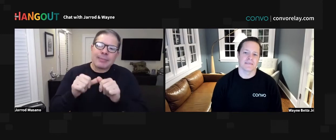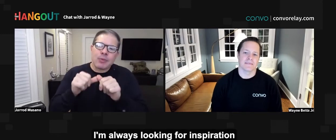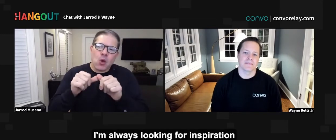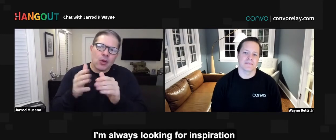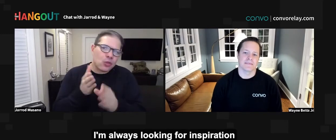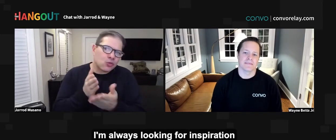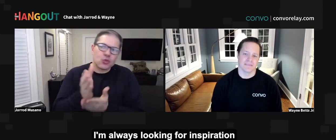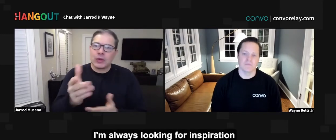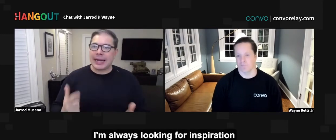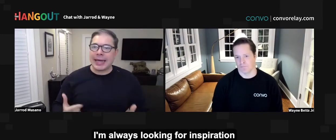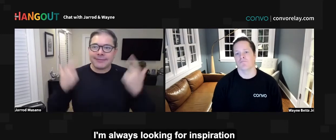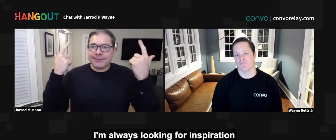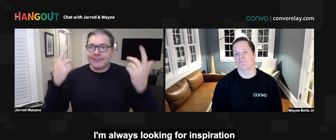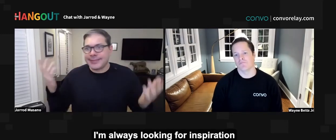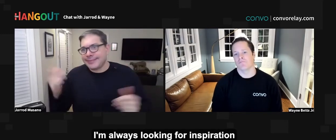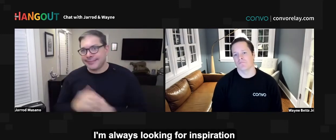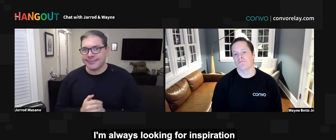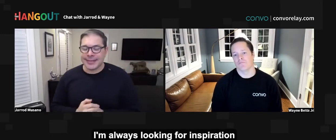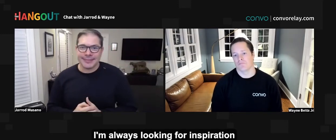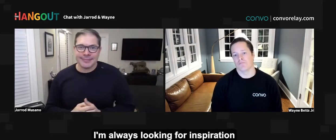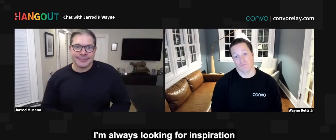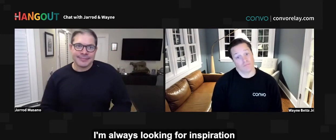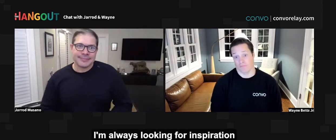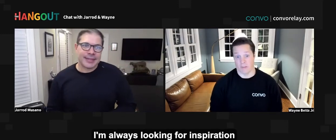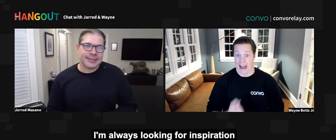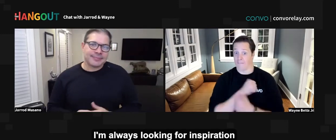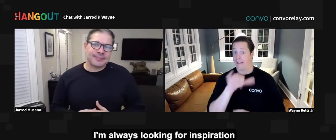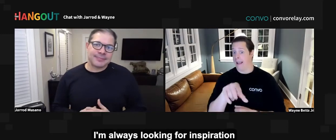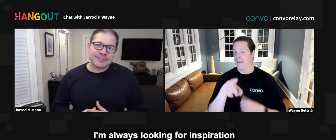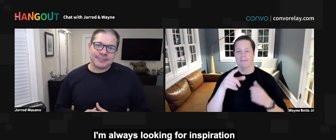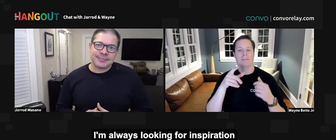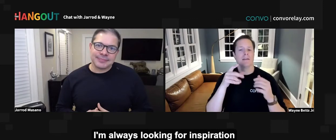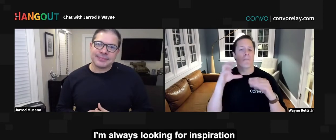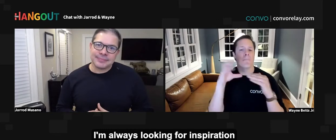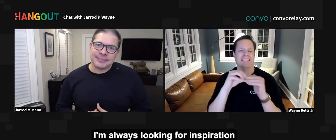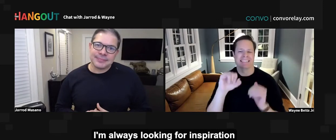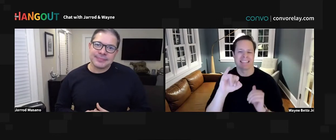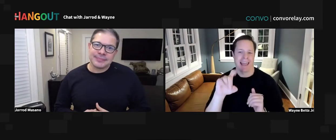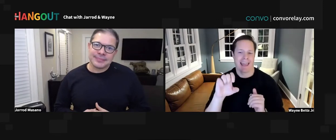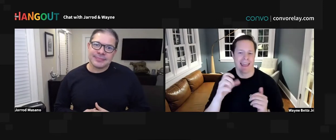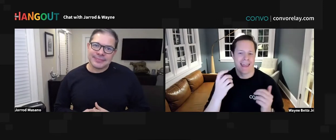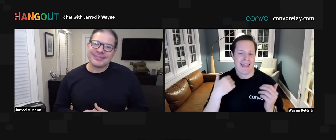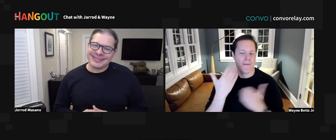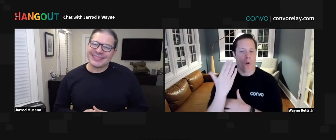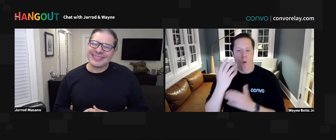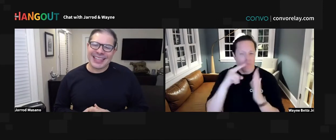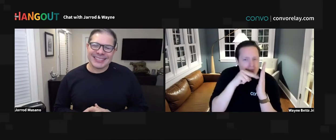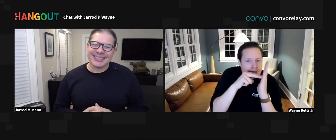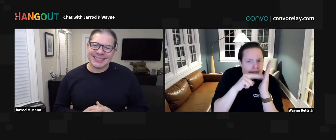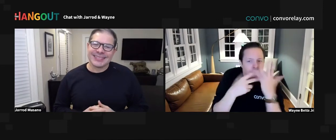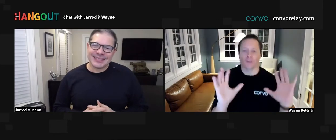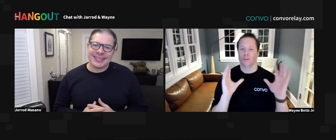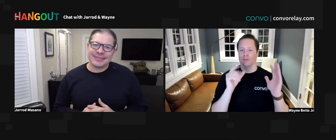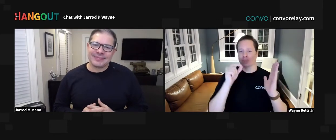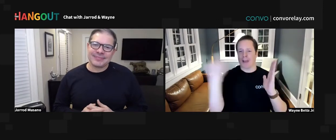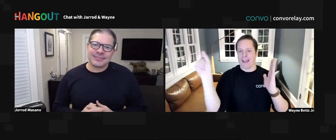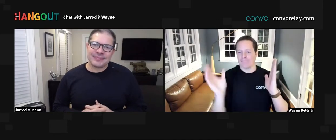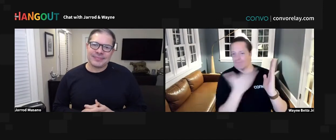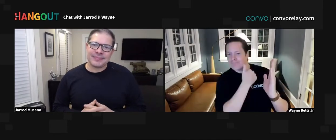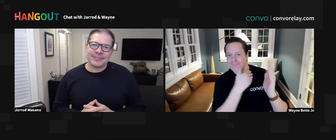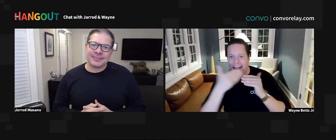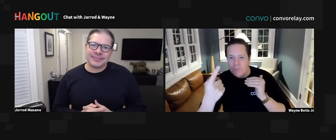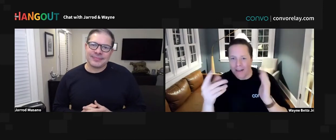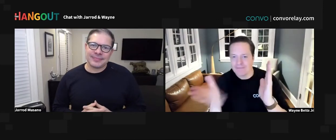motivate myself. I'm always looking for inspiration just to, get through life. No, I love that, right? Little